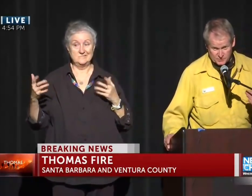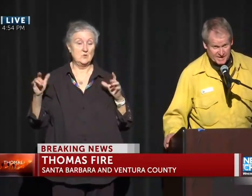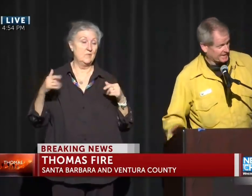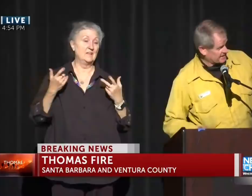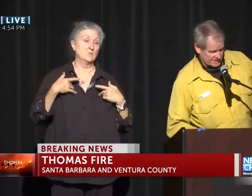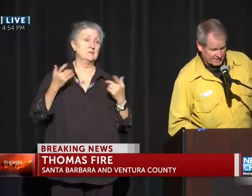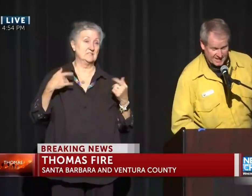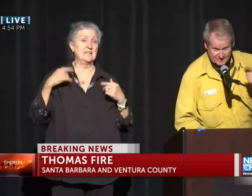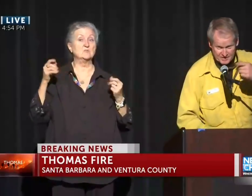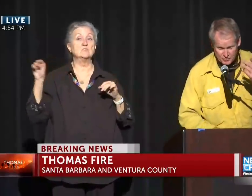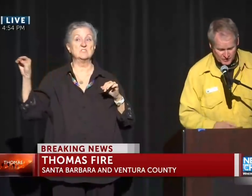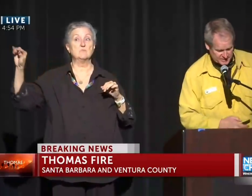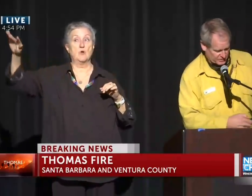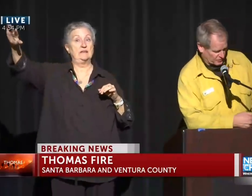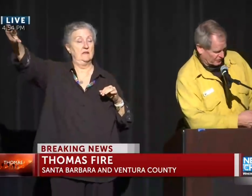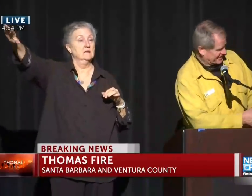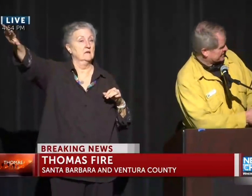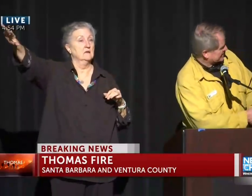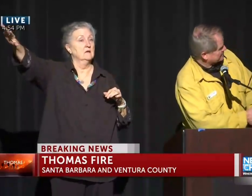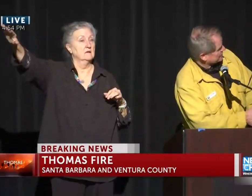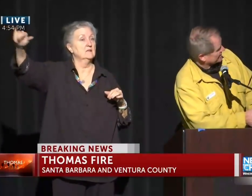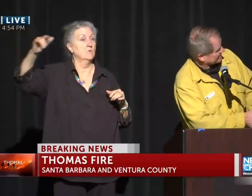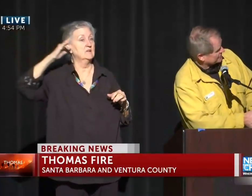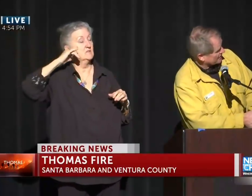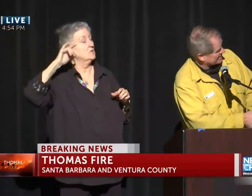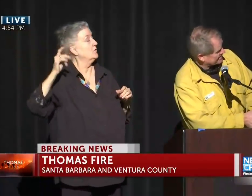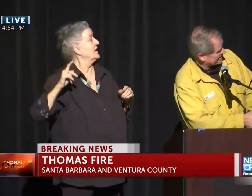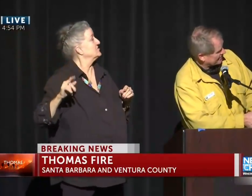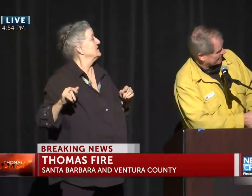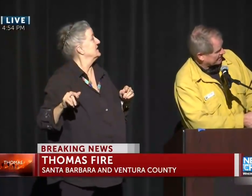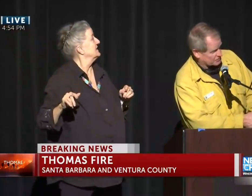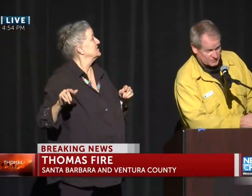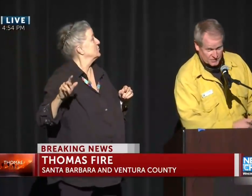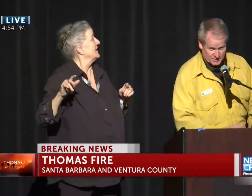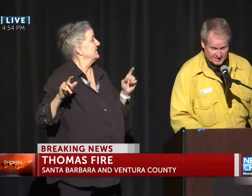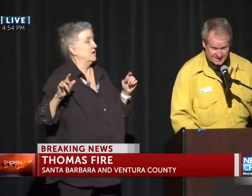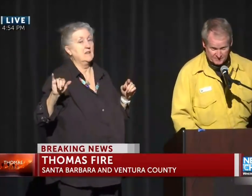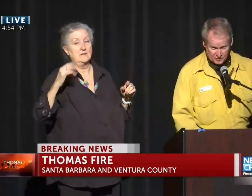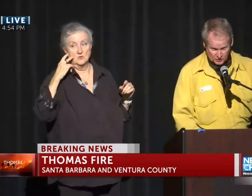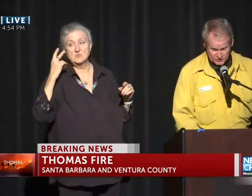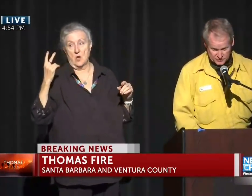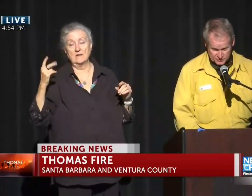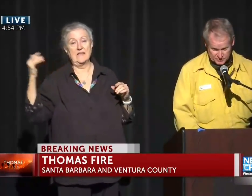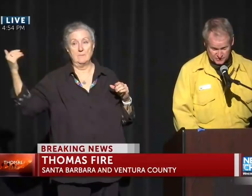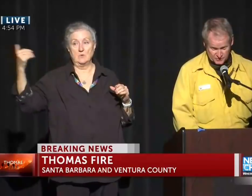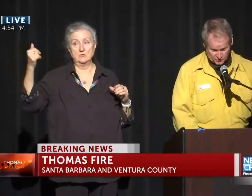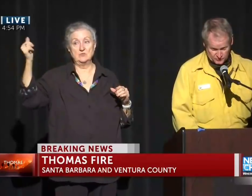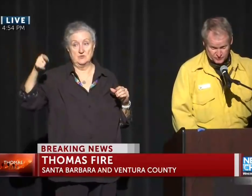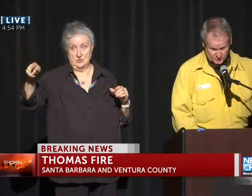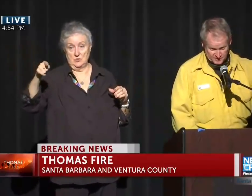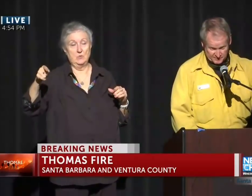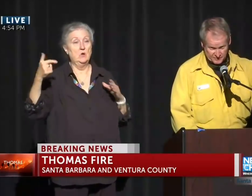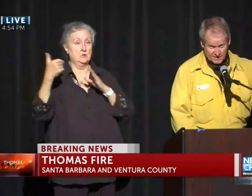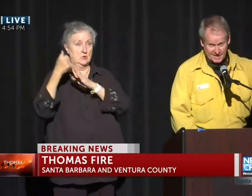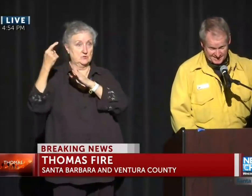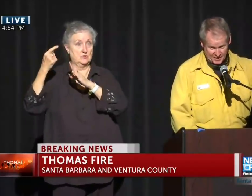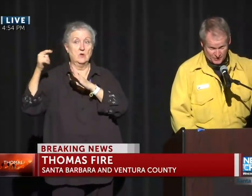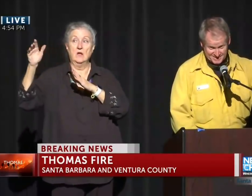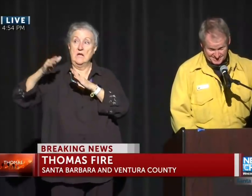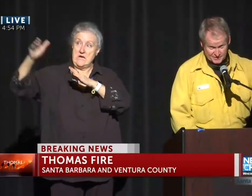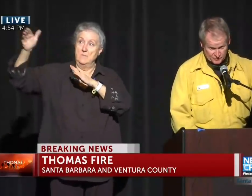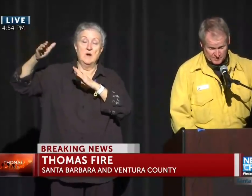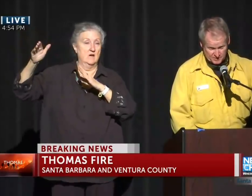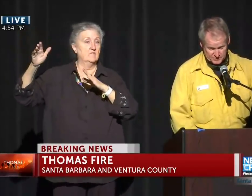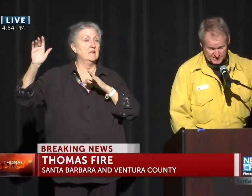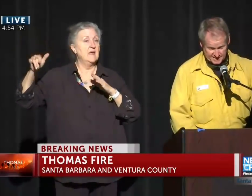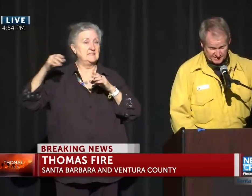So that's what's spreading. And you wanted to know the location. I'm sorry. It's right there, like you saw. It came closer to you, closer above, and